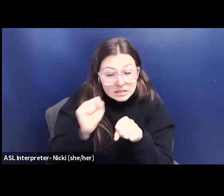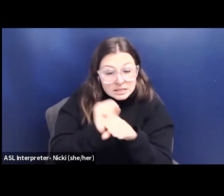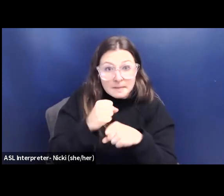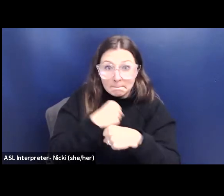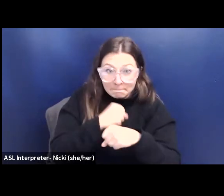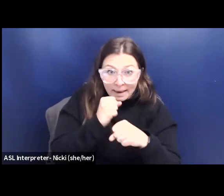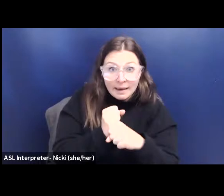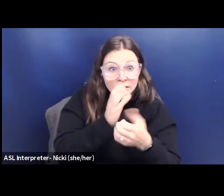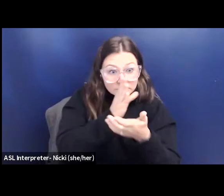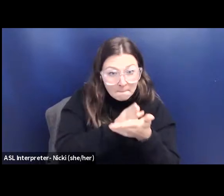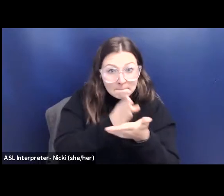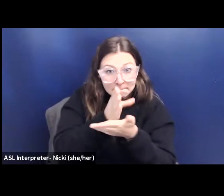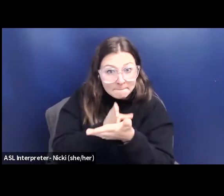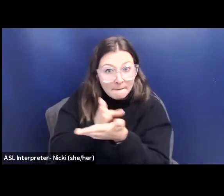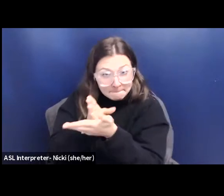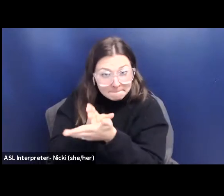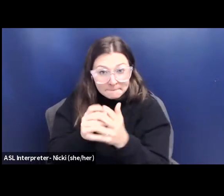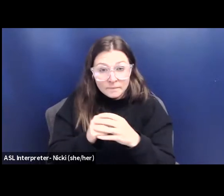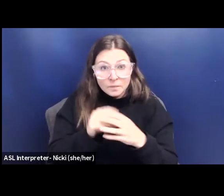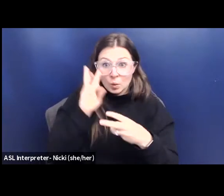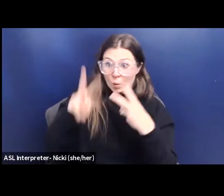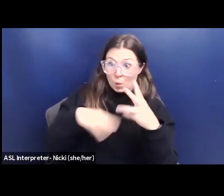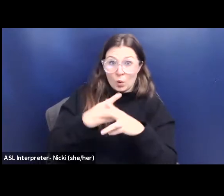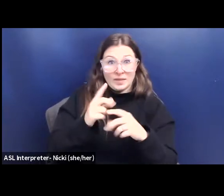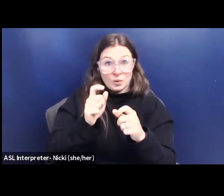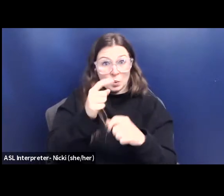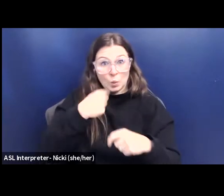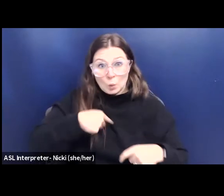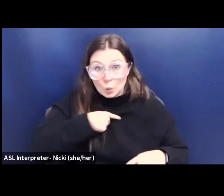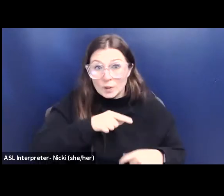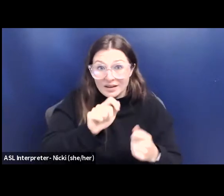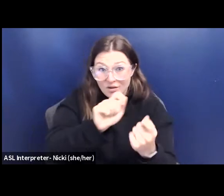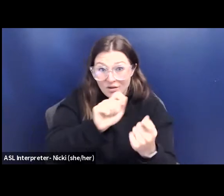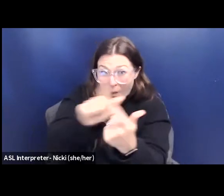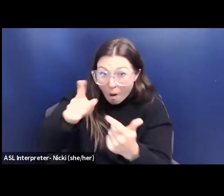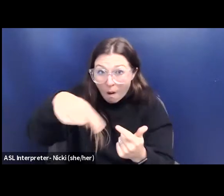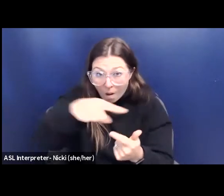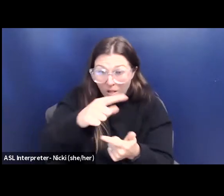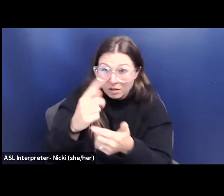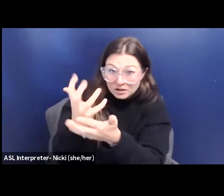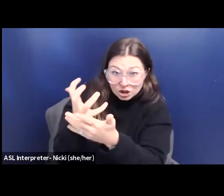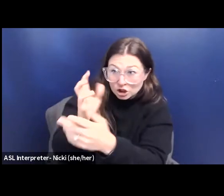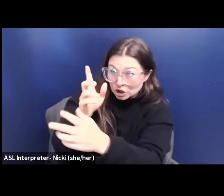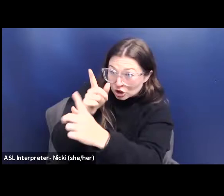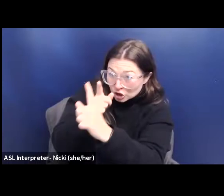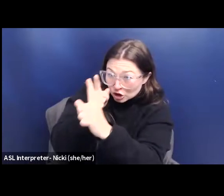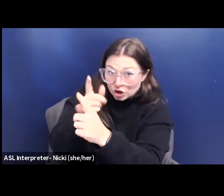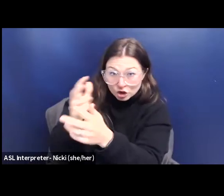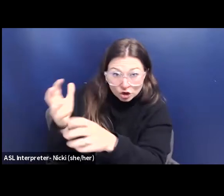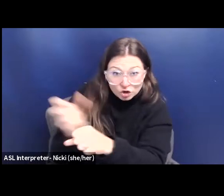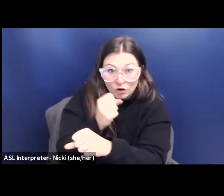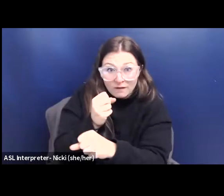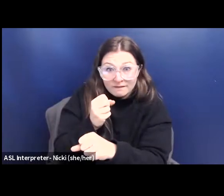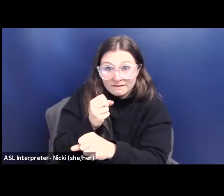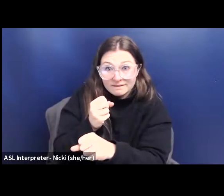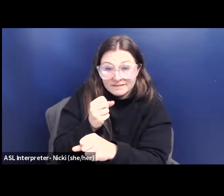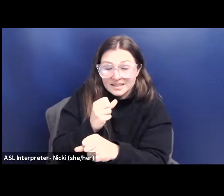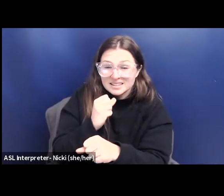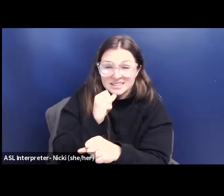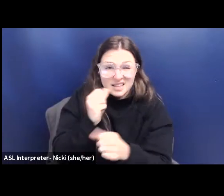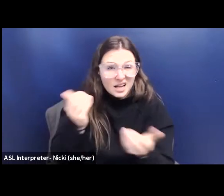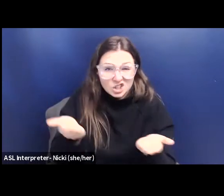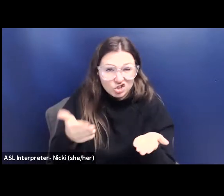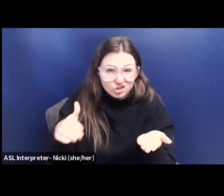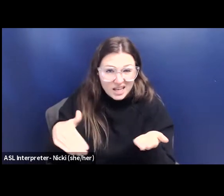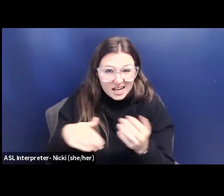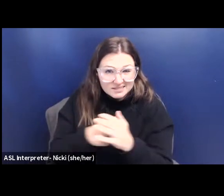that I deserve, that we all deserve, is not here yet, is being birthed. And so I think some of